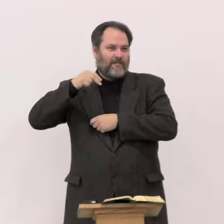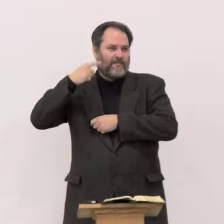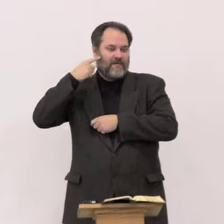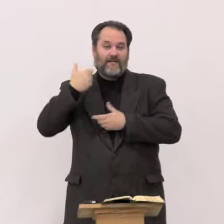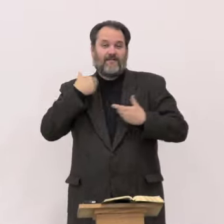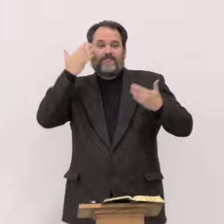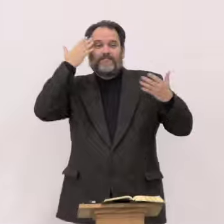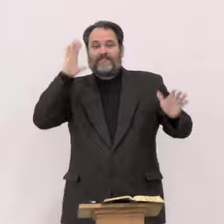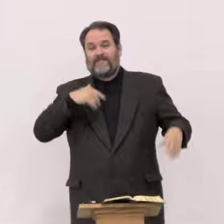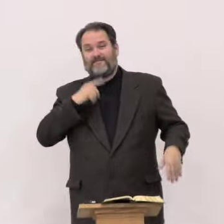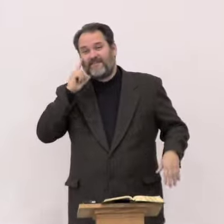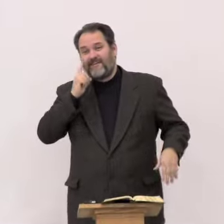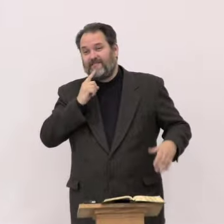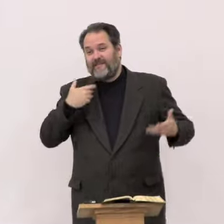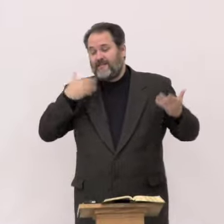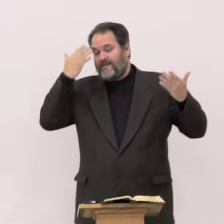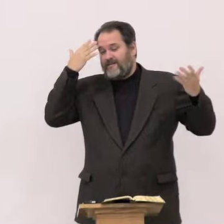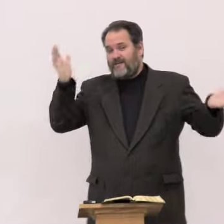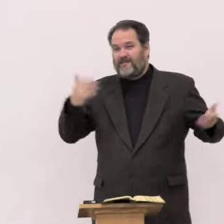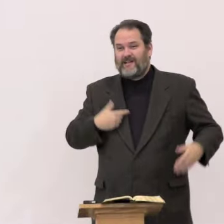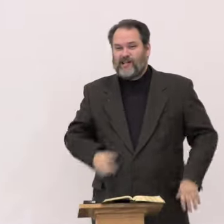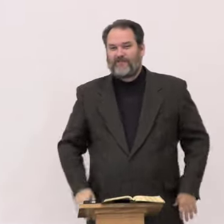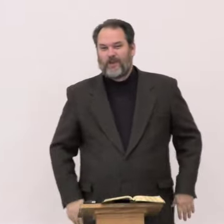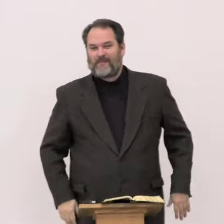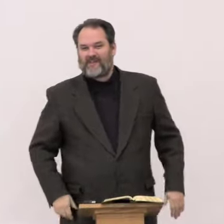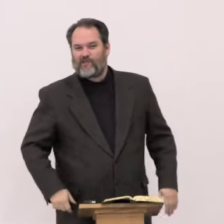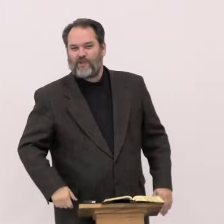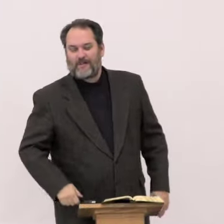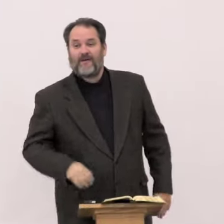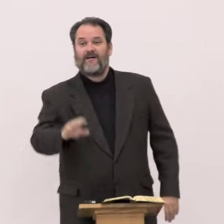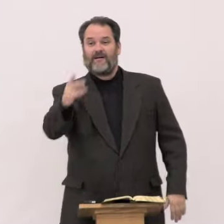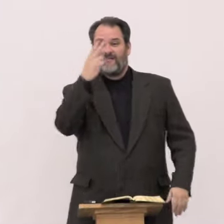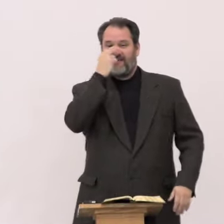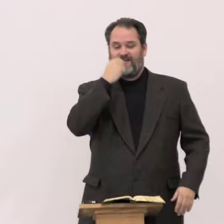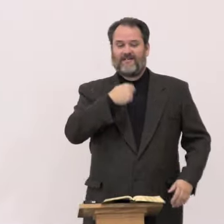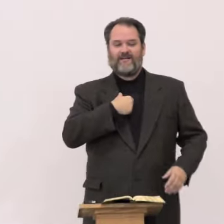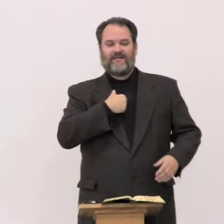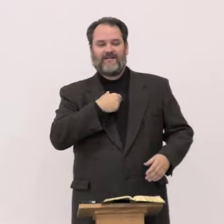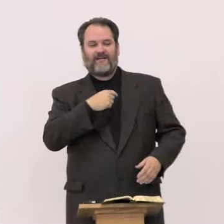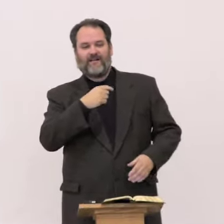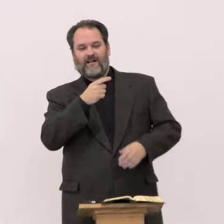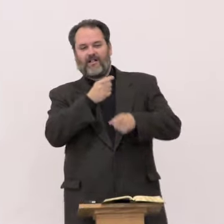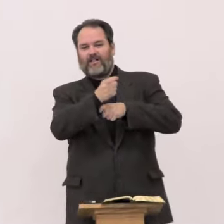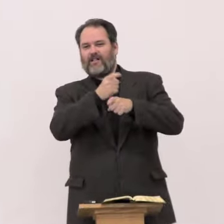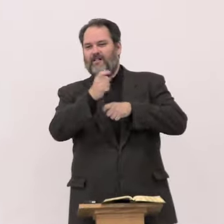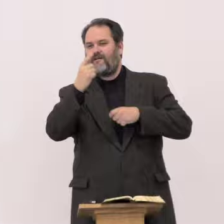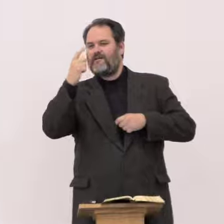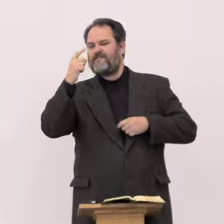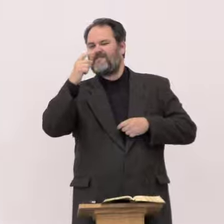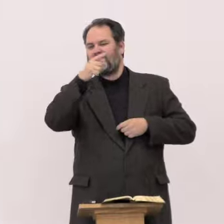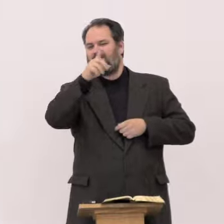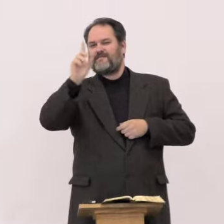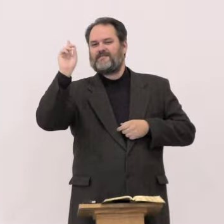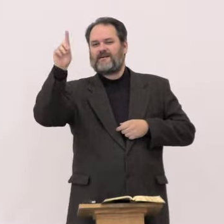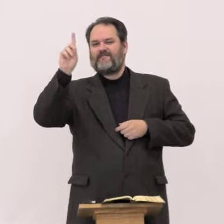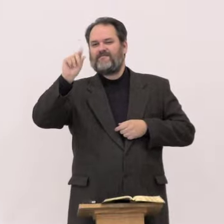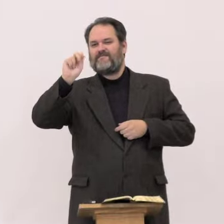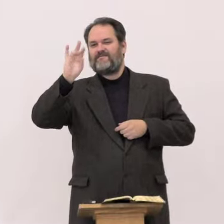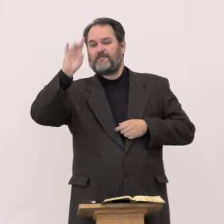Maybe I made a little bit sound. I'm not sure. I'm deaf. But it's funny because I was joking